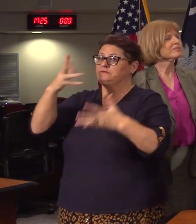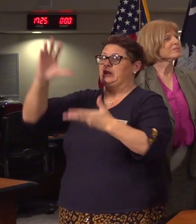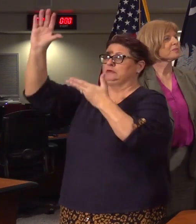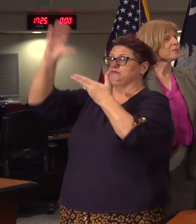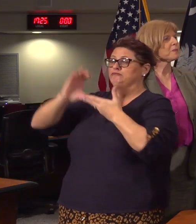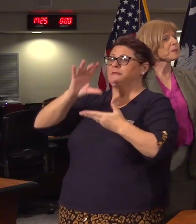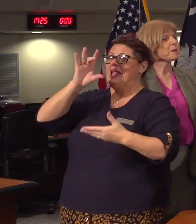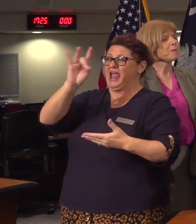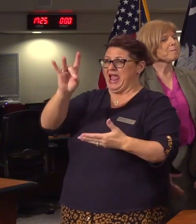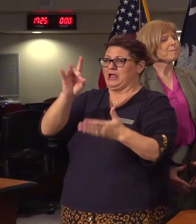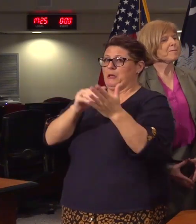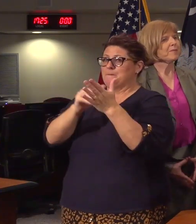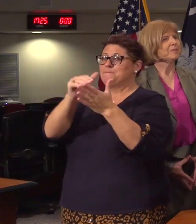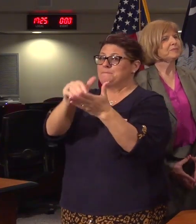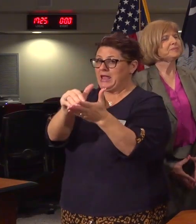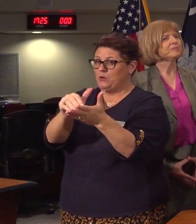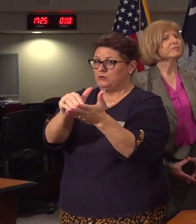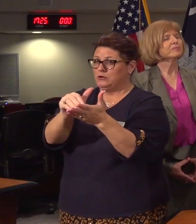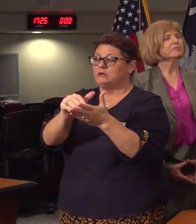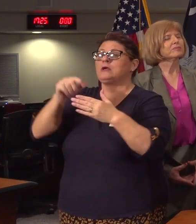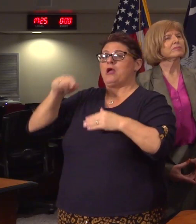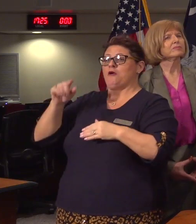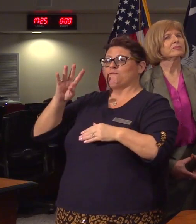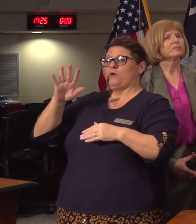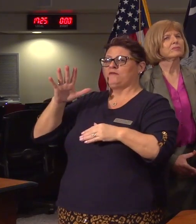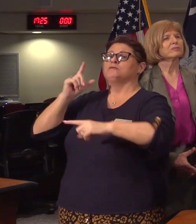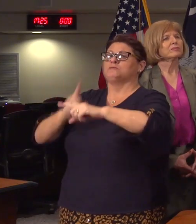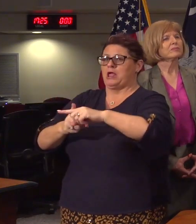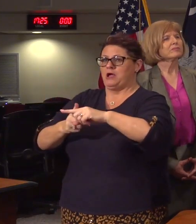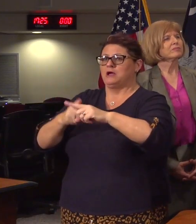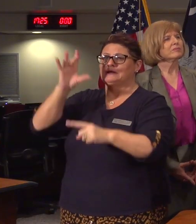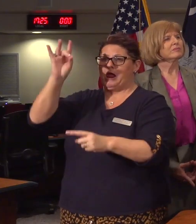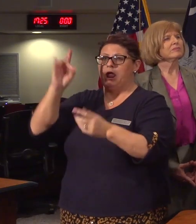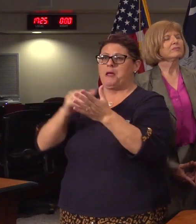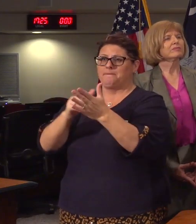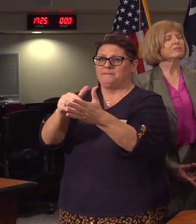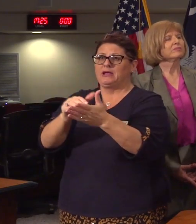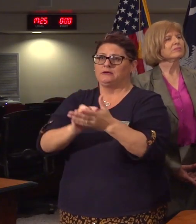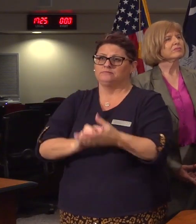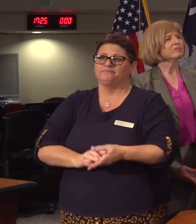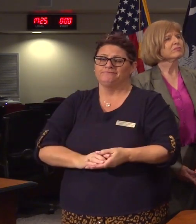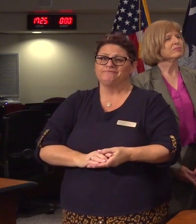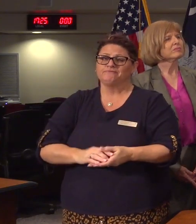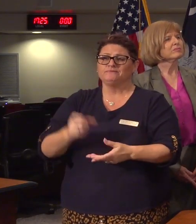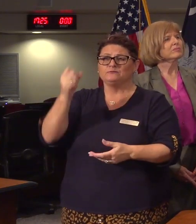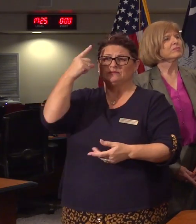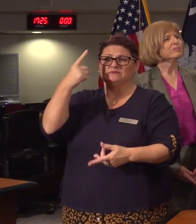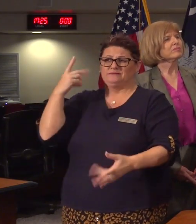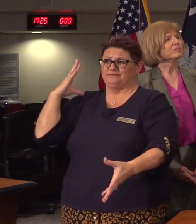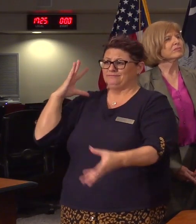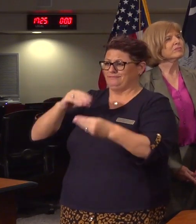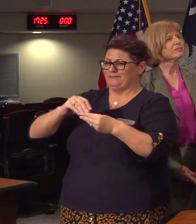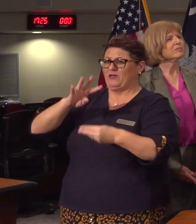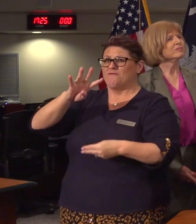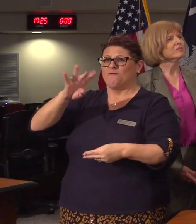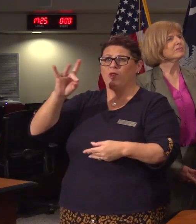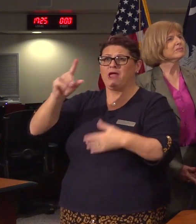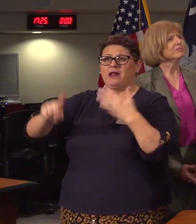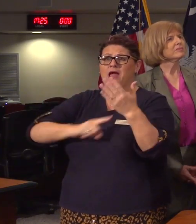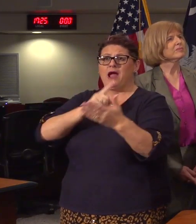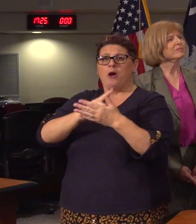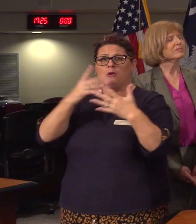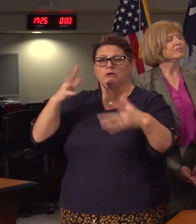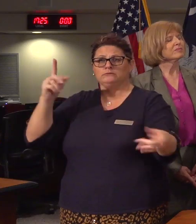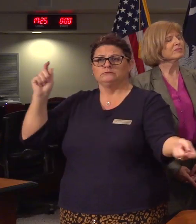Carolina. Ladies and gentlemen, the past 48 hours have seen remarkable